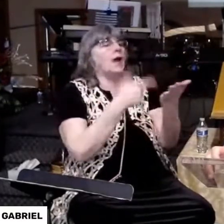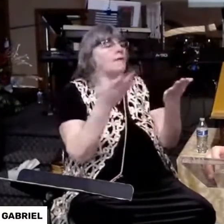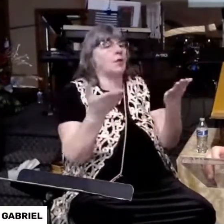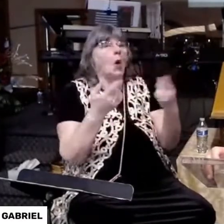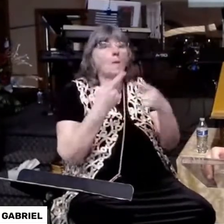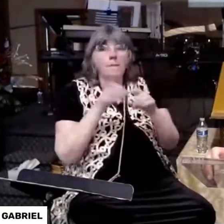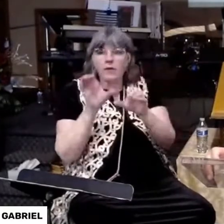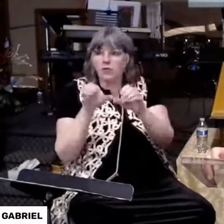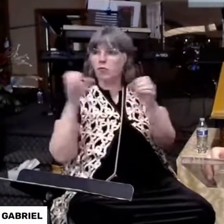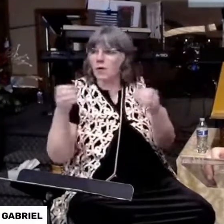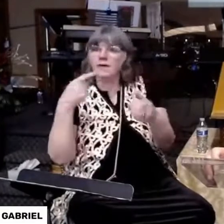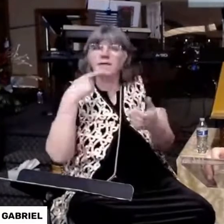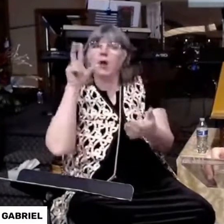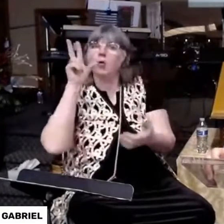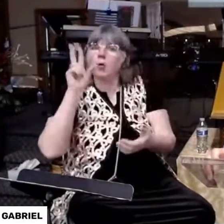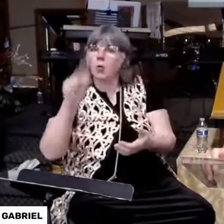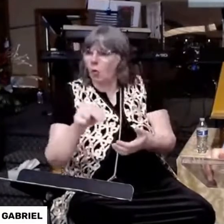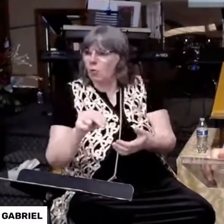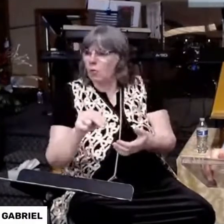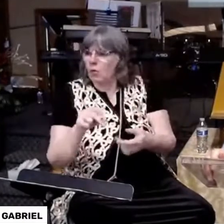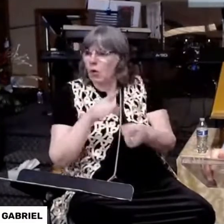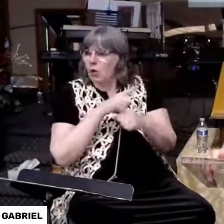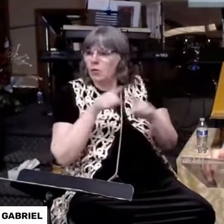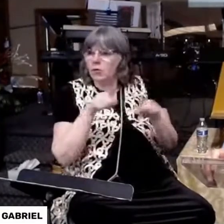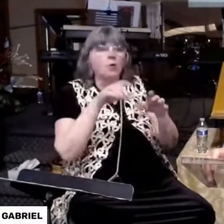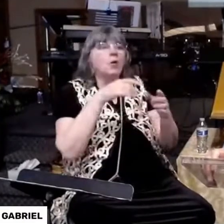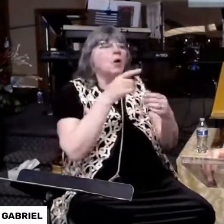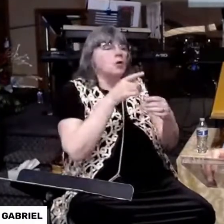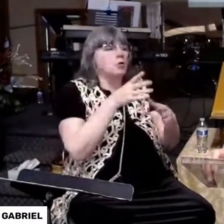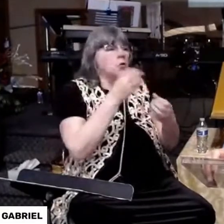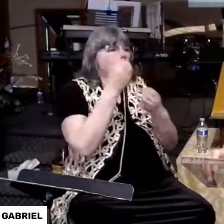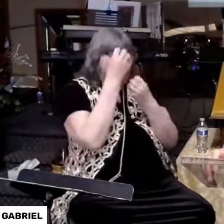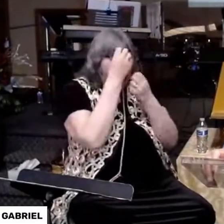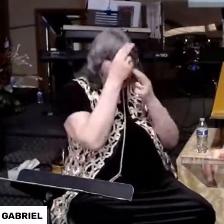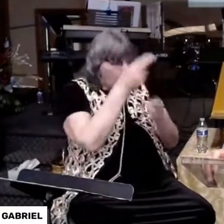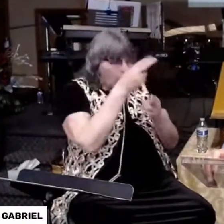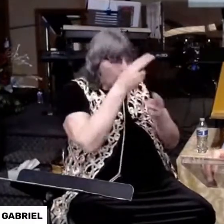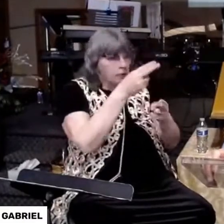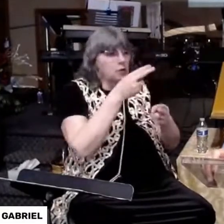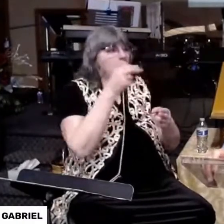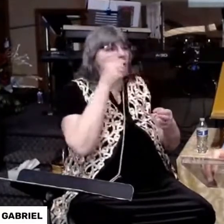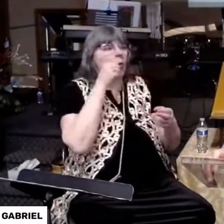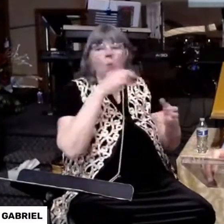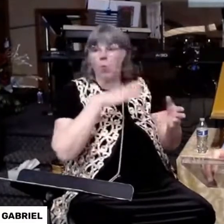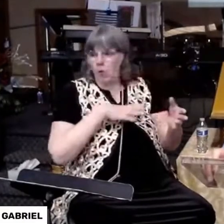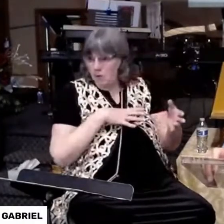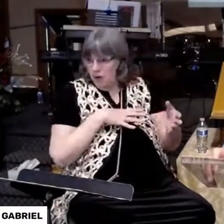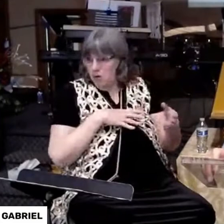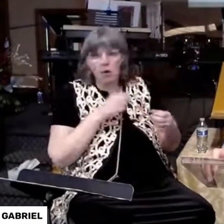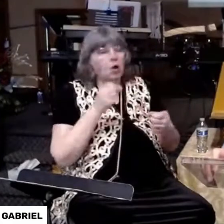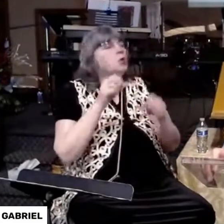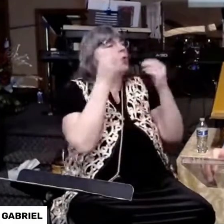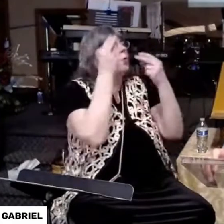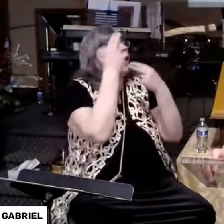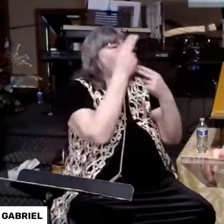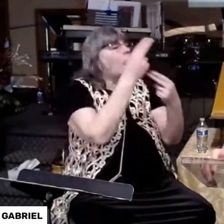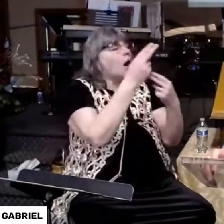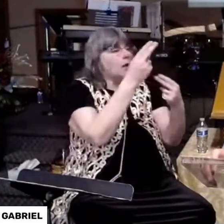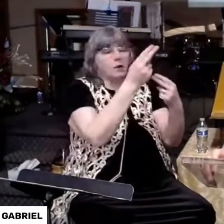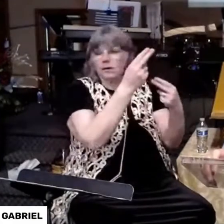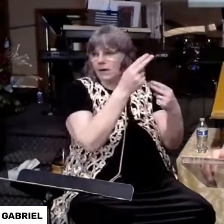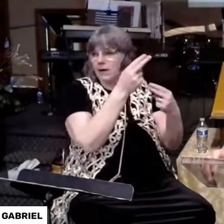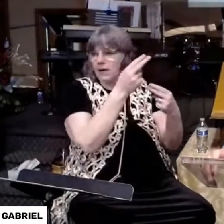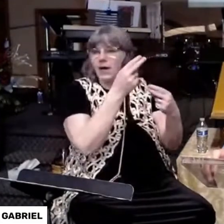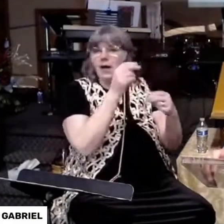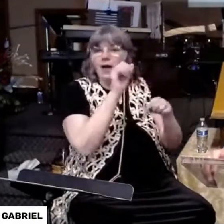laws to ensure that women employees had rights and they would be treated with